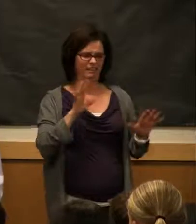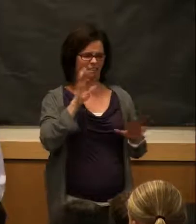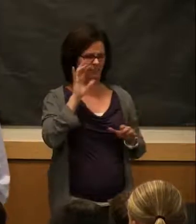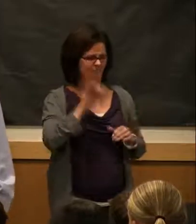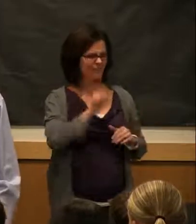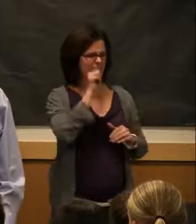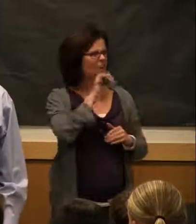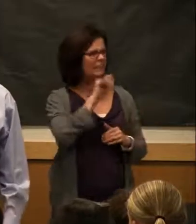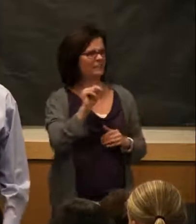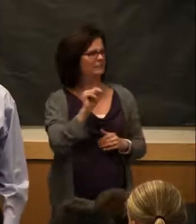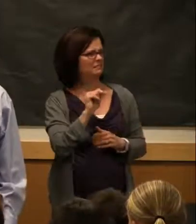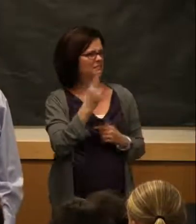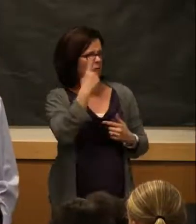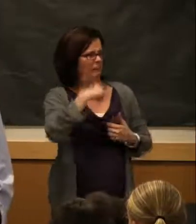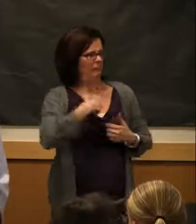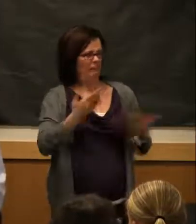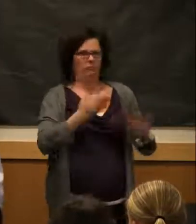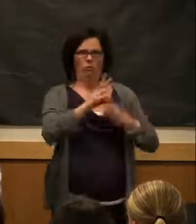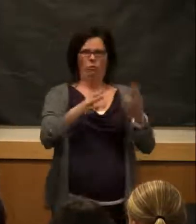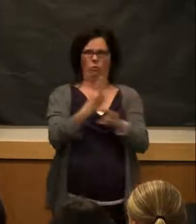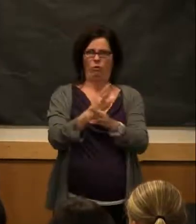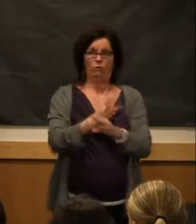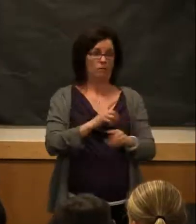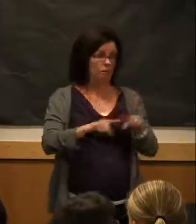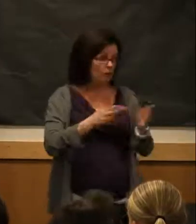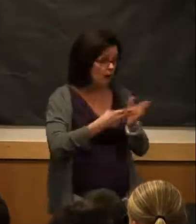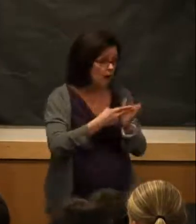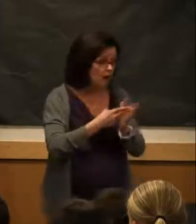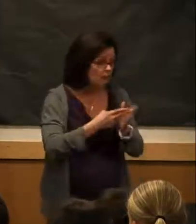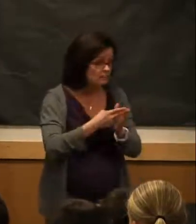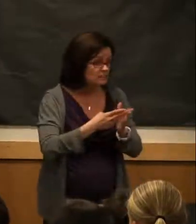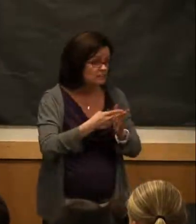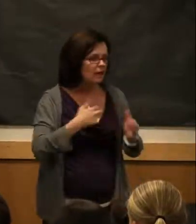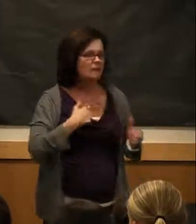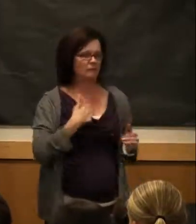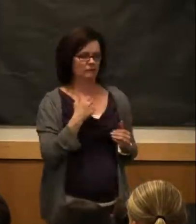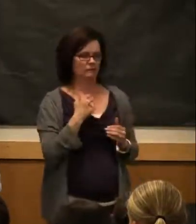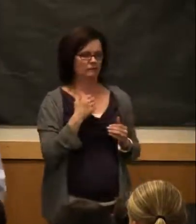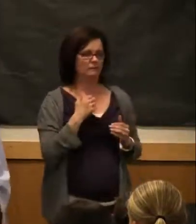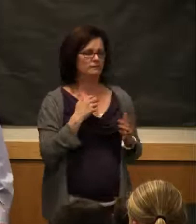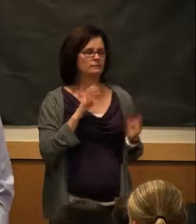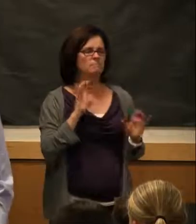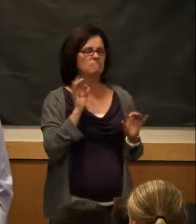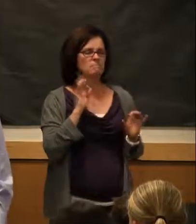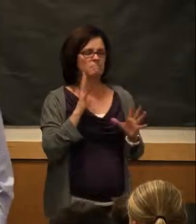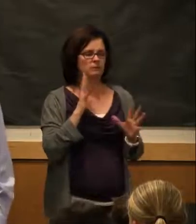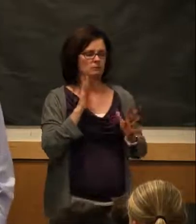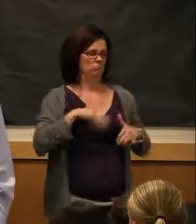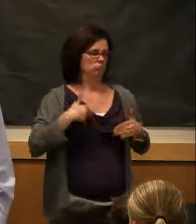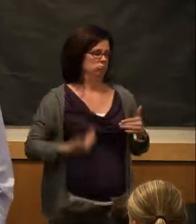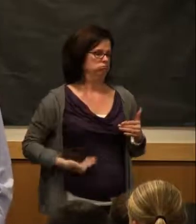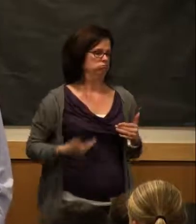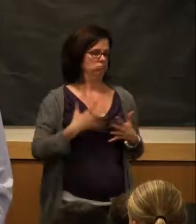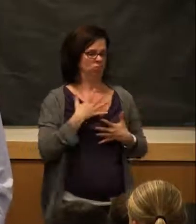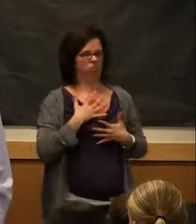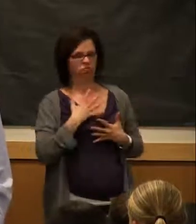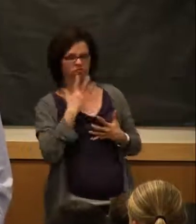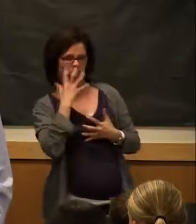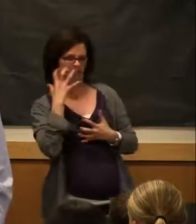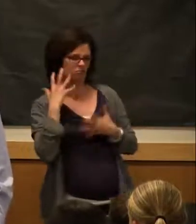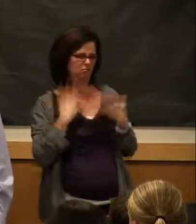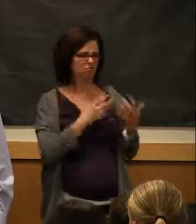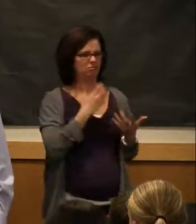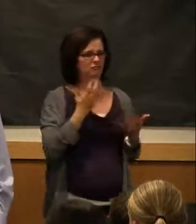I was miserable for a couple years, that's the truth. I did not really want to be blind, so I did things to sort of get around